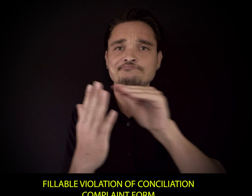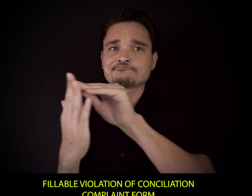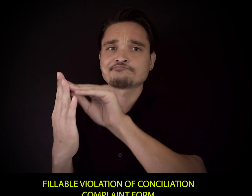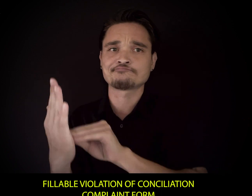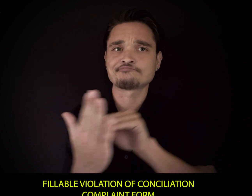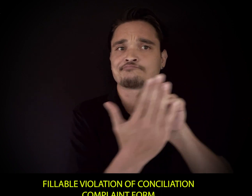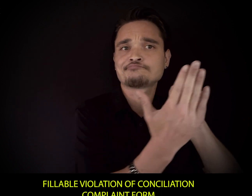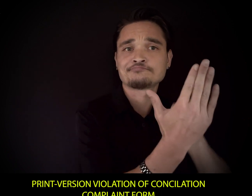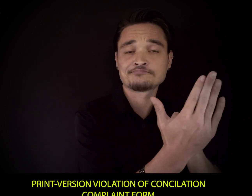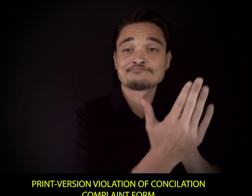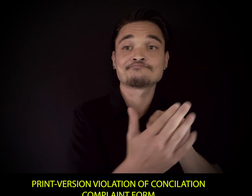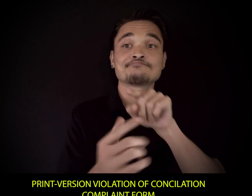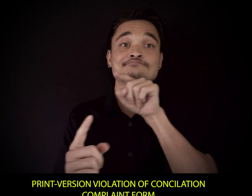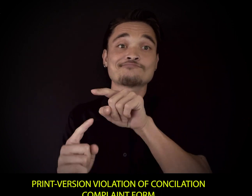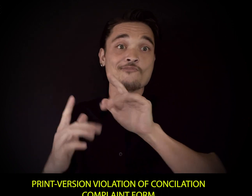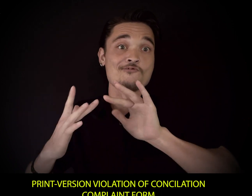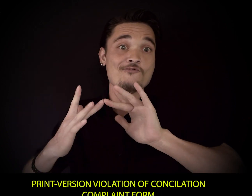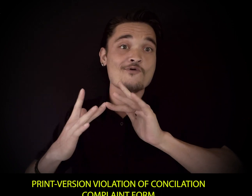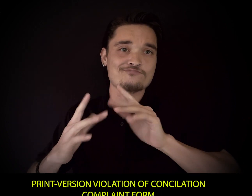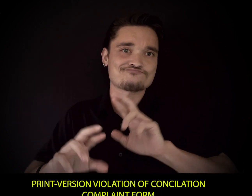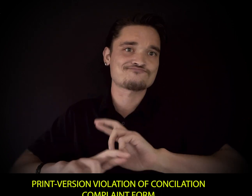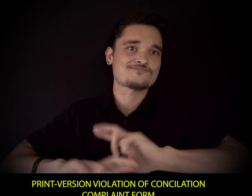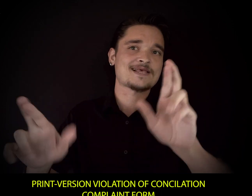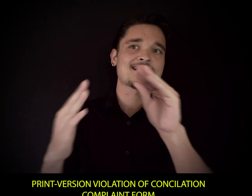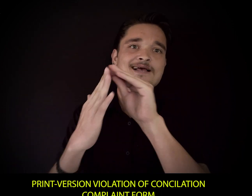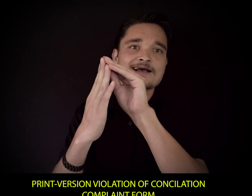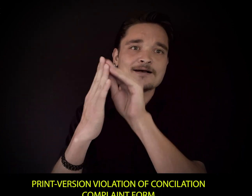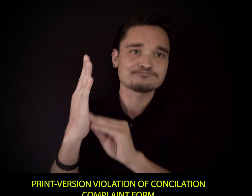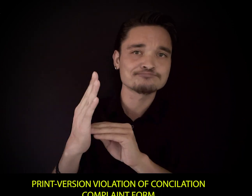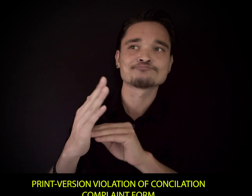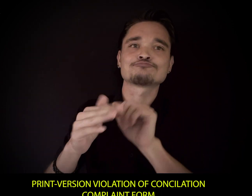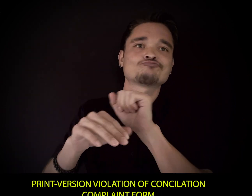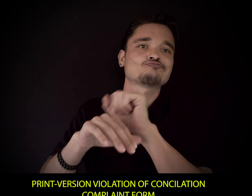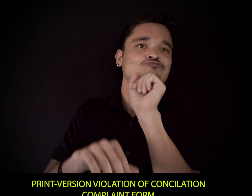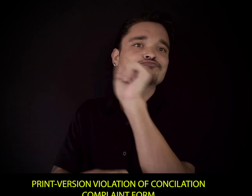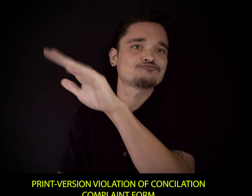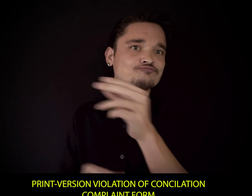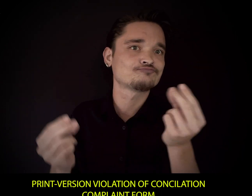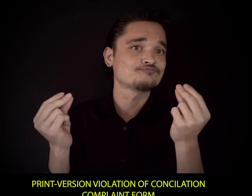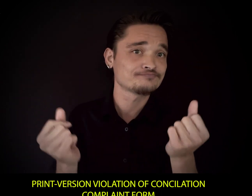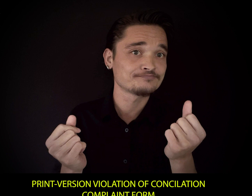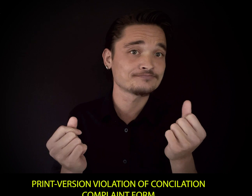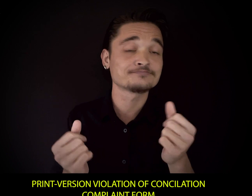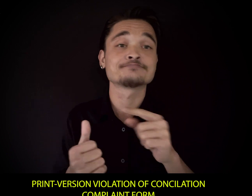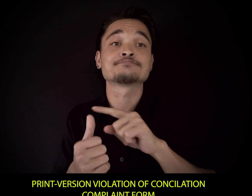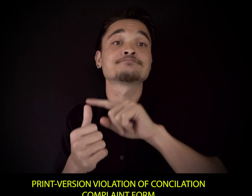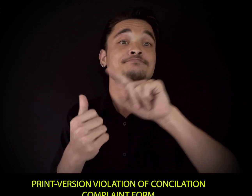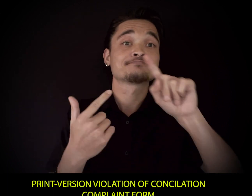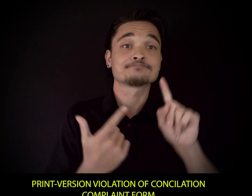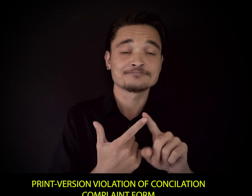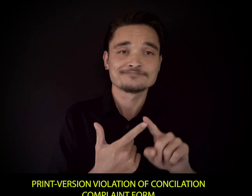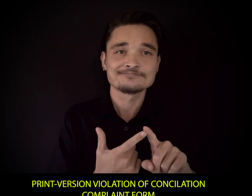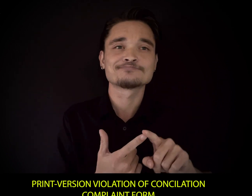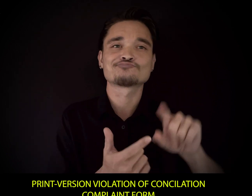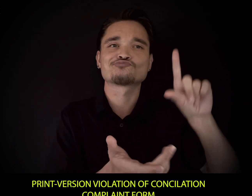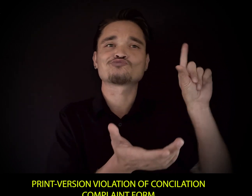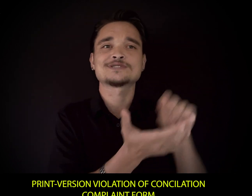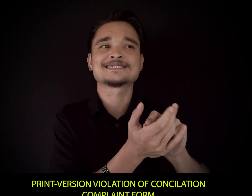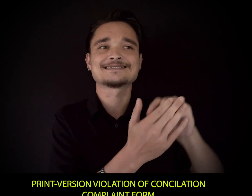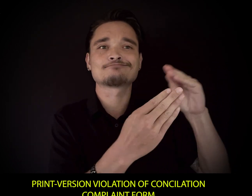Fillable violation of conciliation complaint form. Print version. Violation of conciliation complaint form.